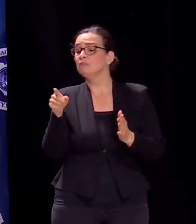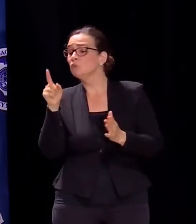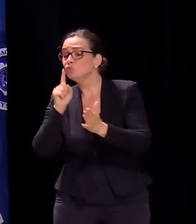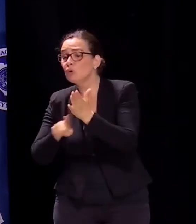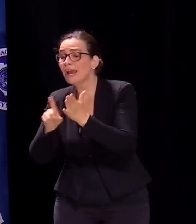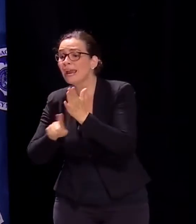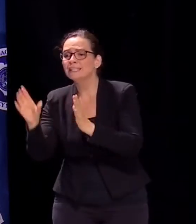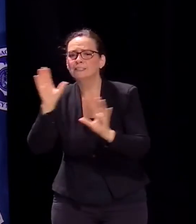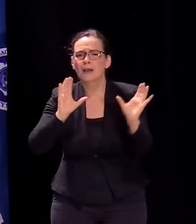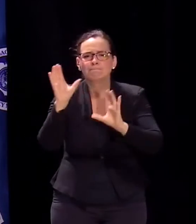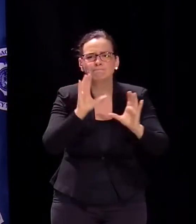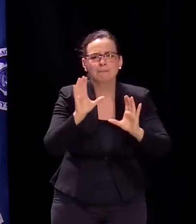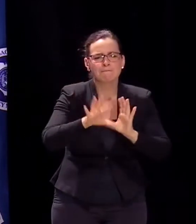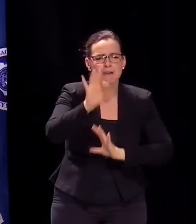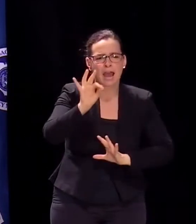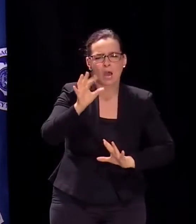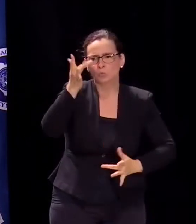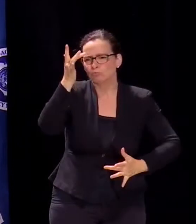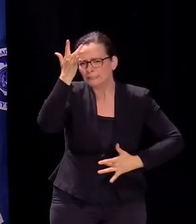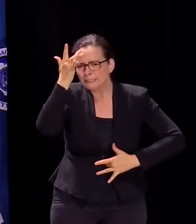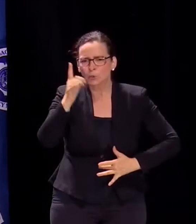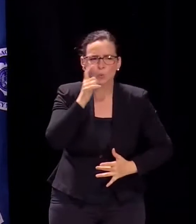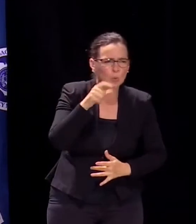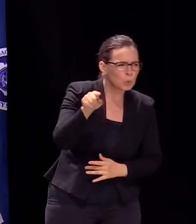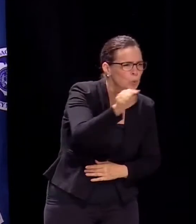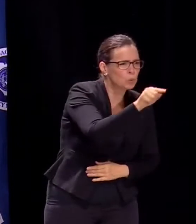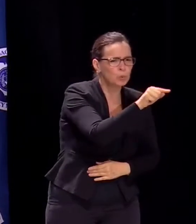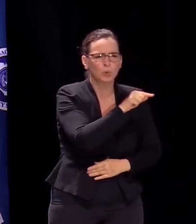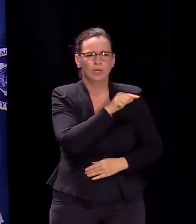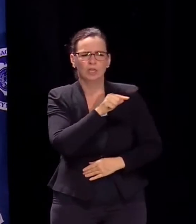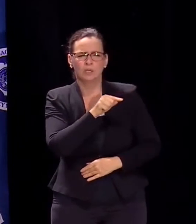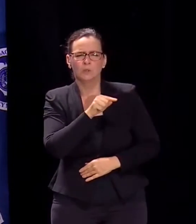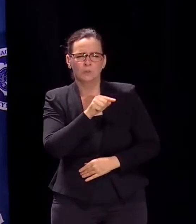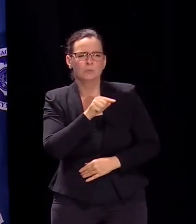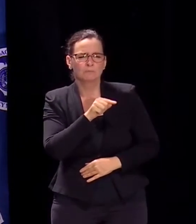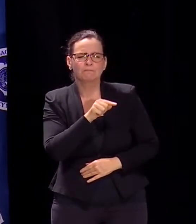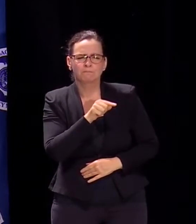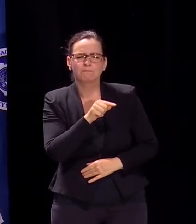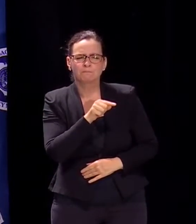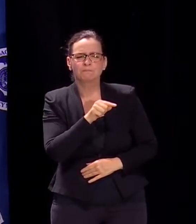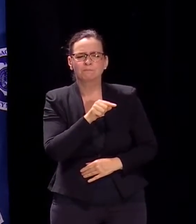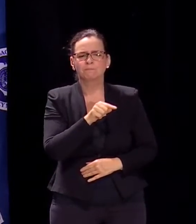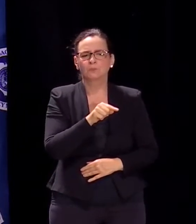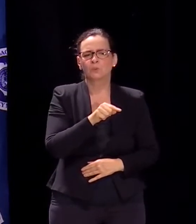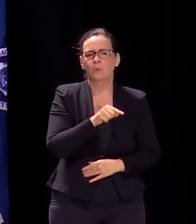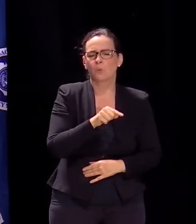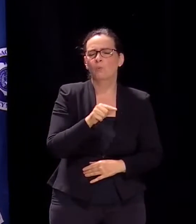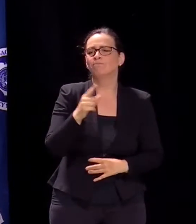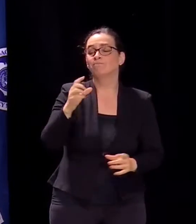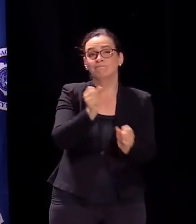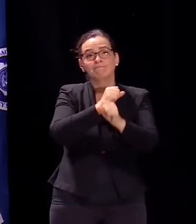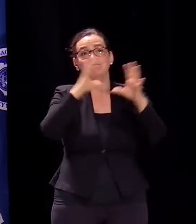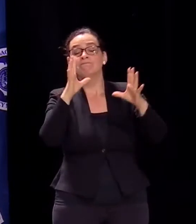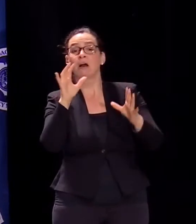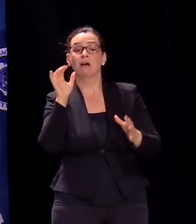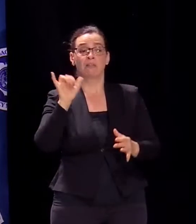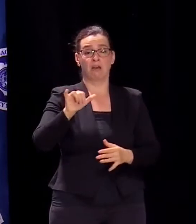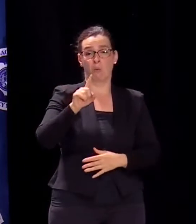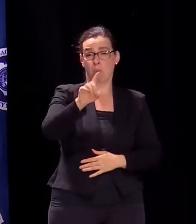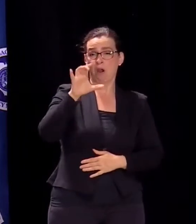For every 100 cases we have, we know there will be 15 new cases just based off of